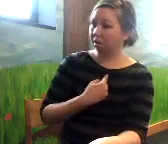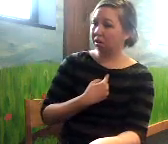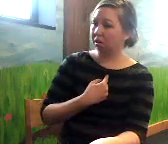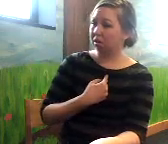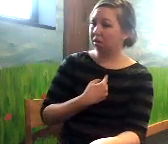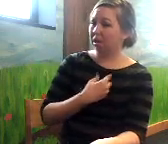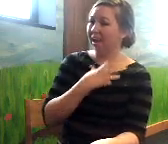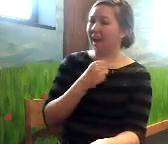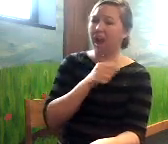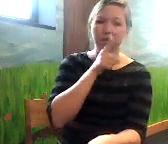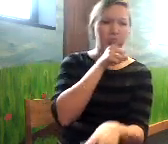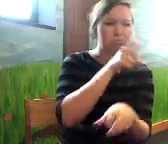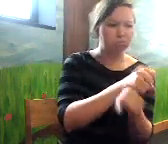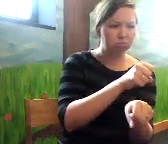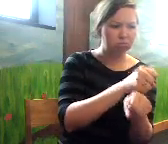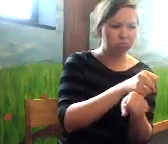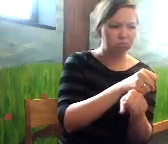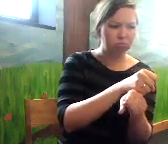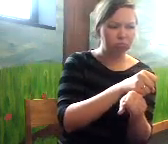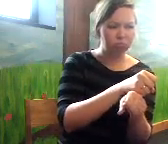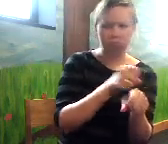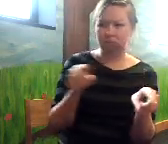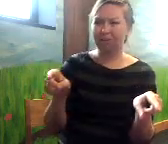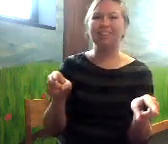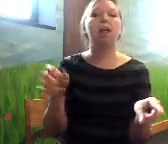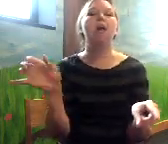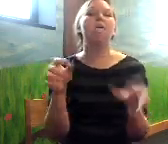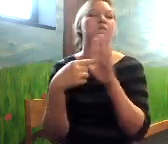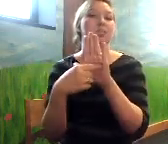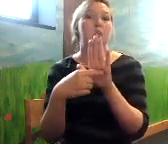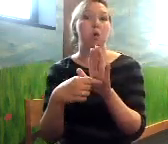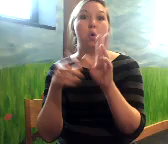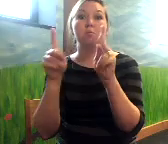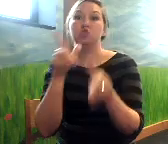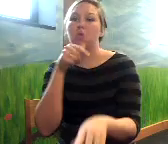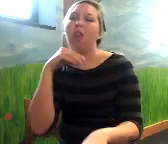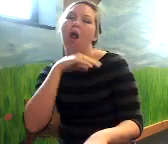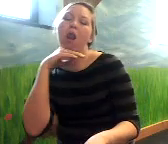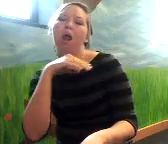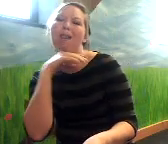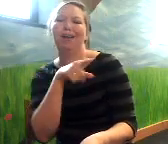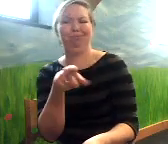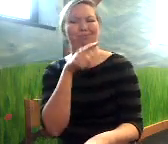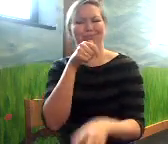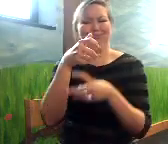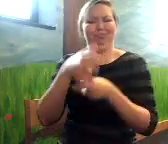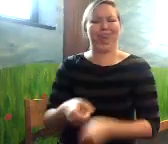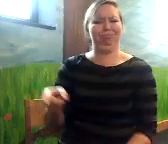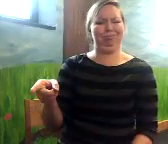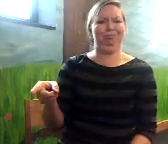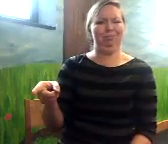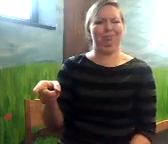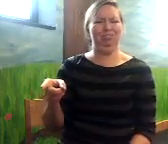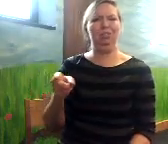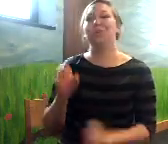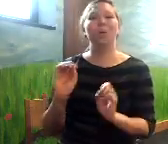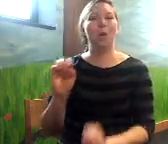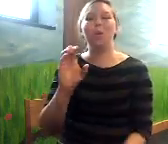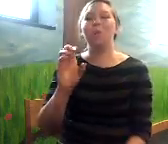because he was the commander-in-chief of all the forces in World War II. Kennedy, because he was very charismatic and